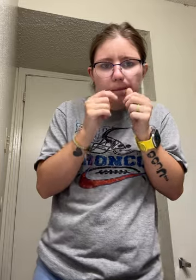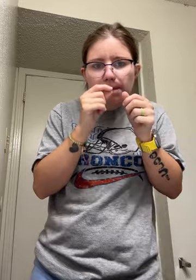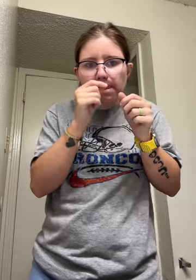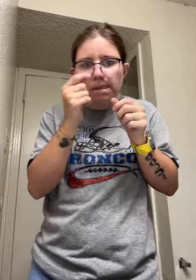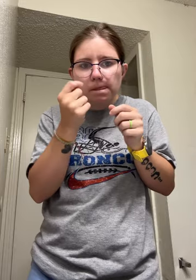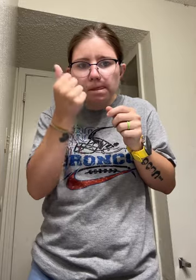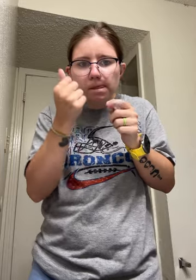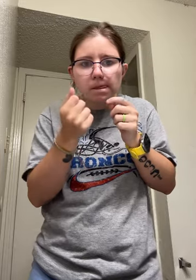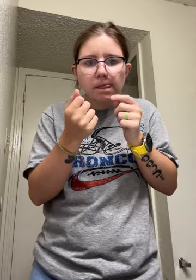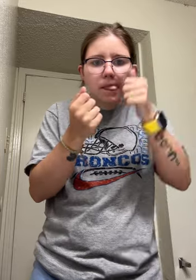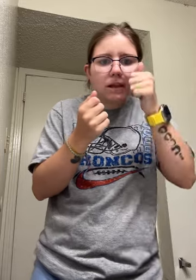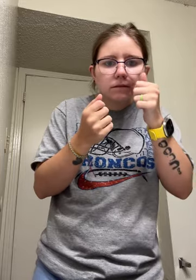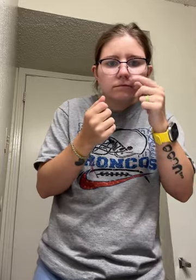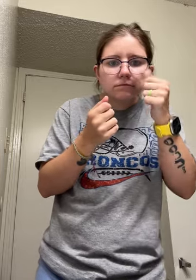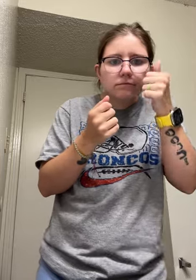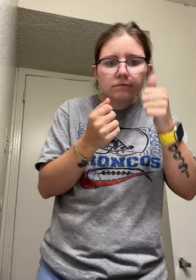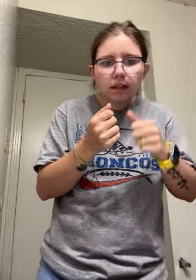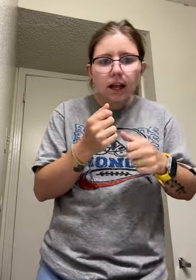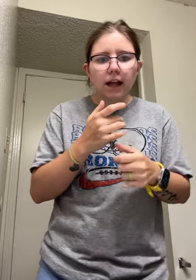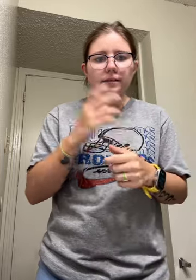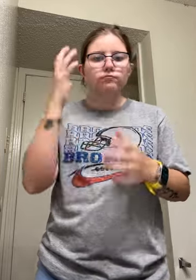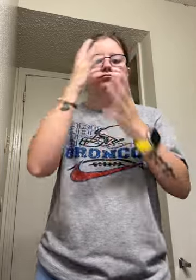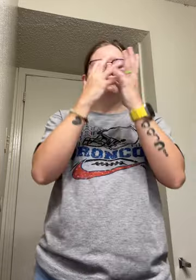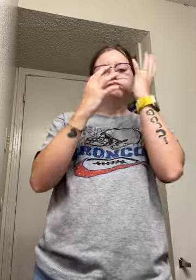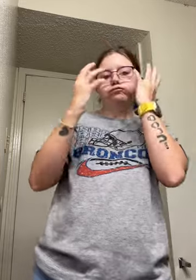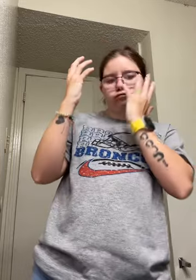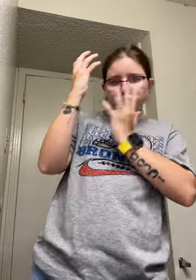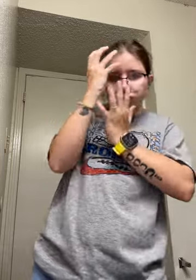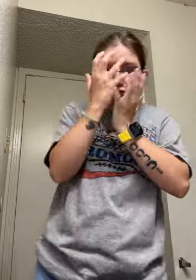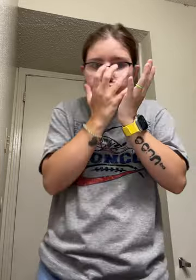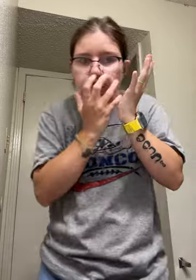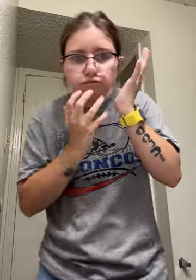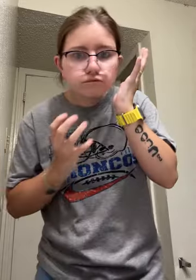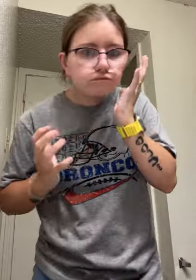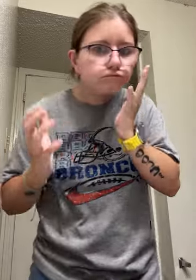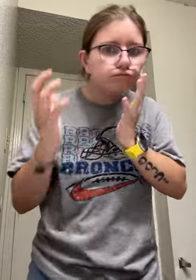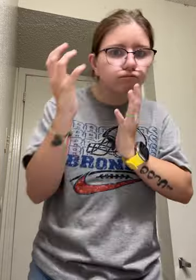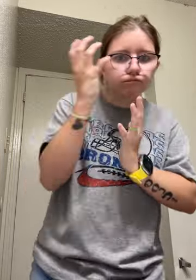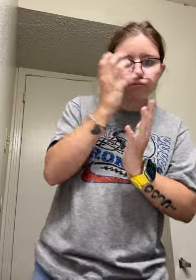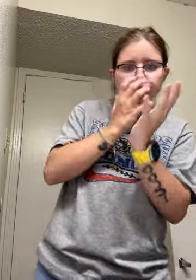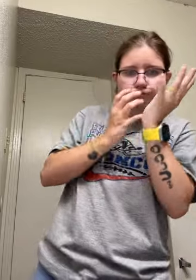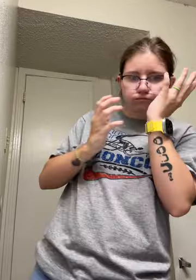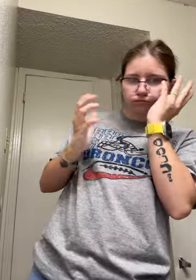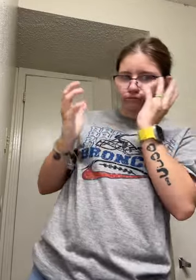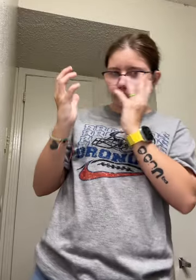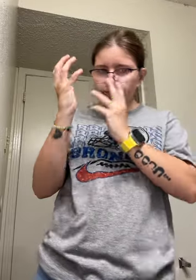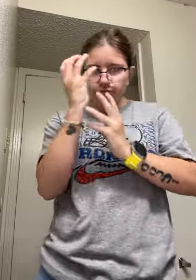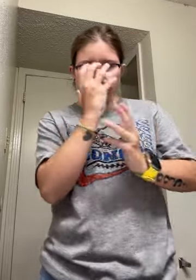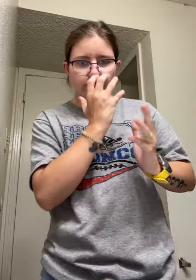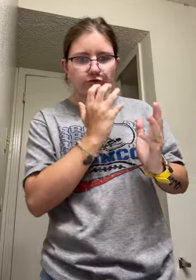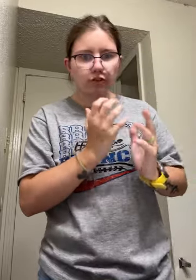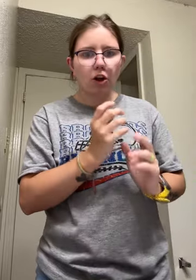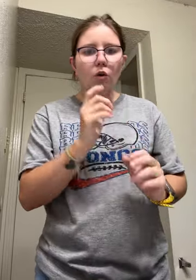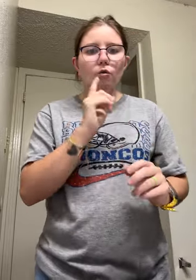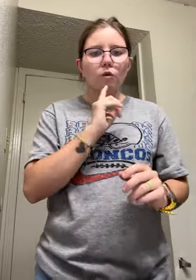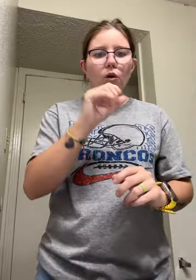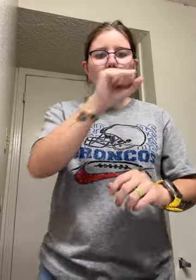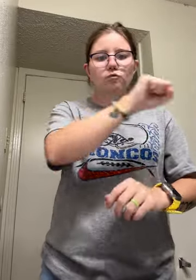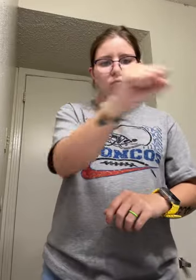out the season stems. And I just held my Dupont rims. Skating on, dating rims. So roll, roll